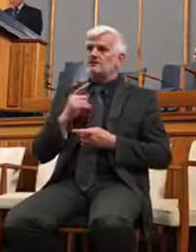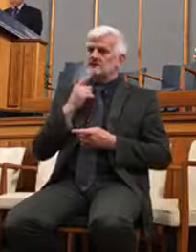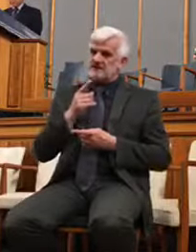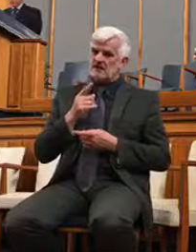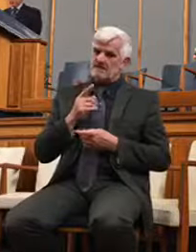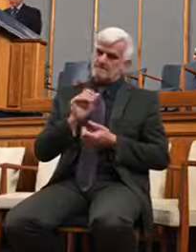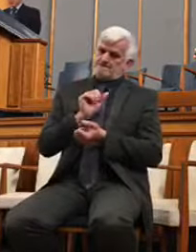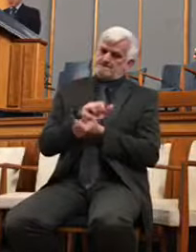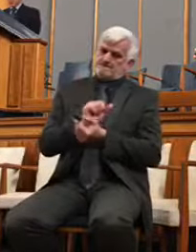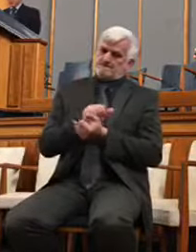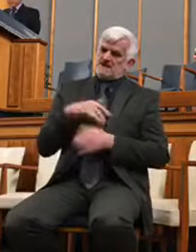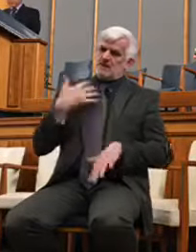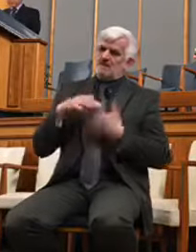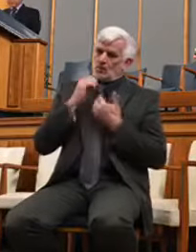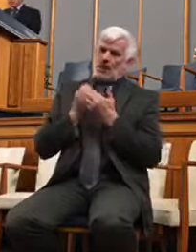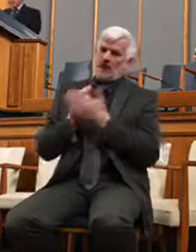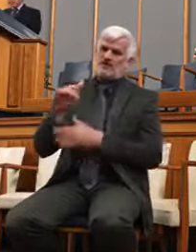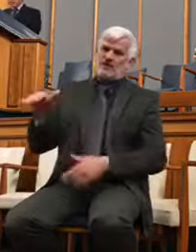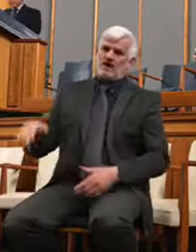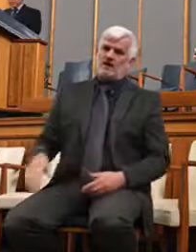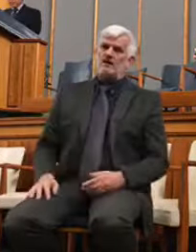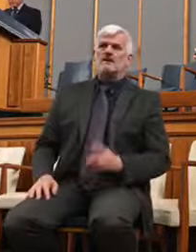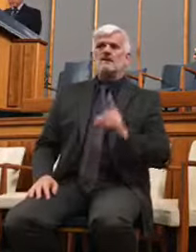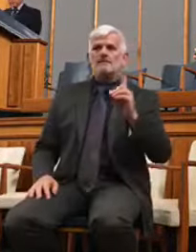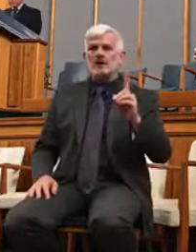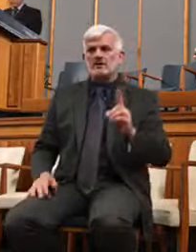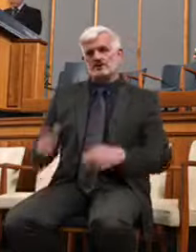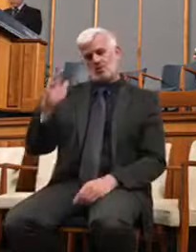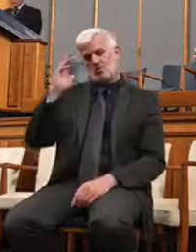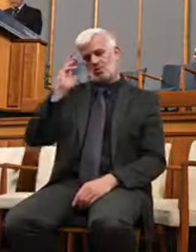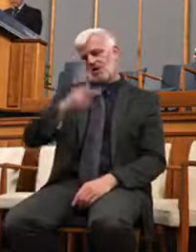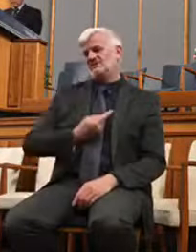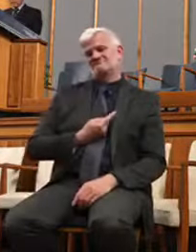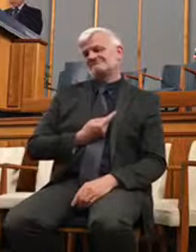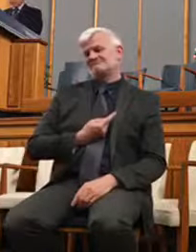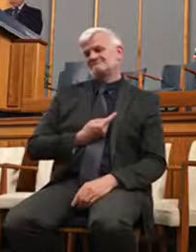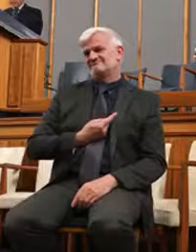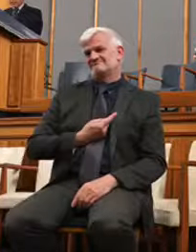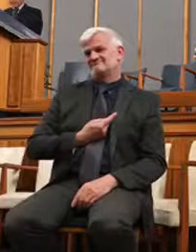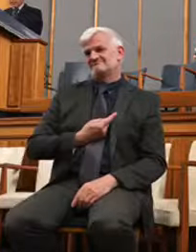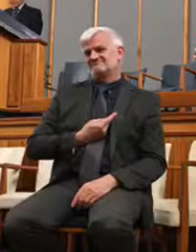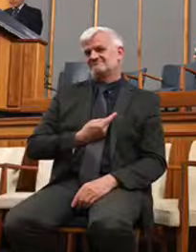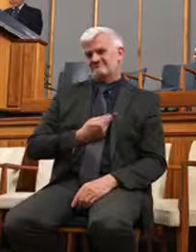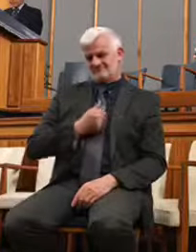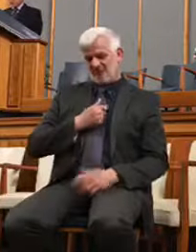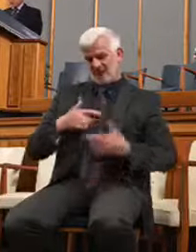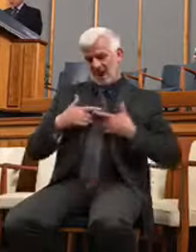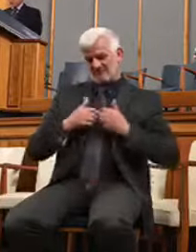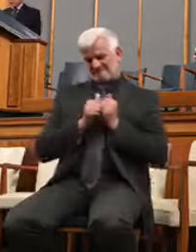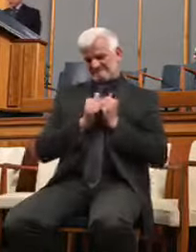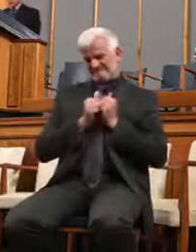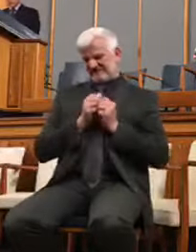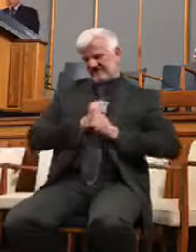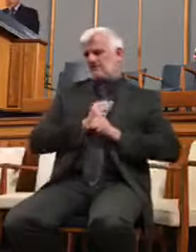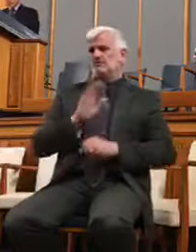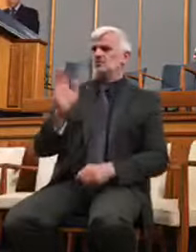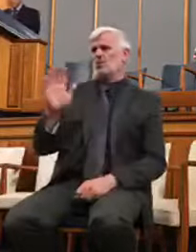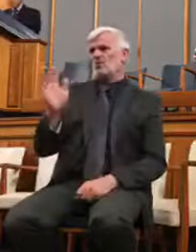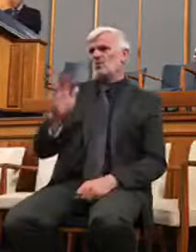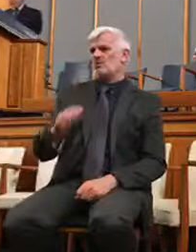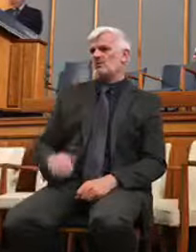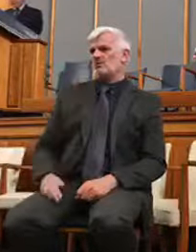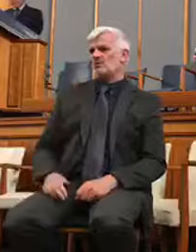me. But none of these things move me, neither count I my life dear unto myself, so